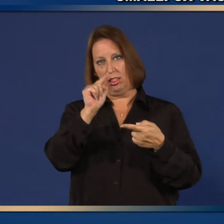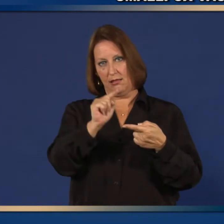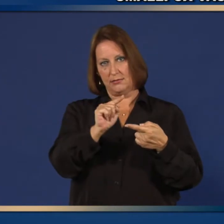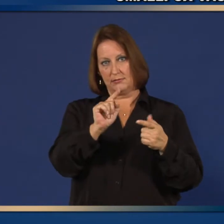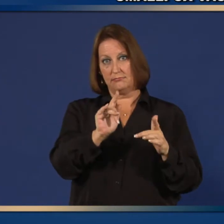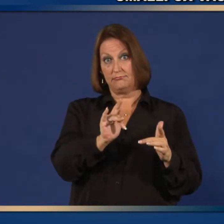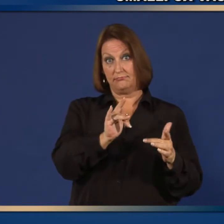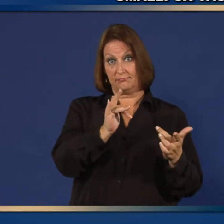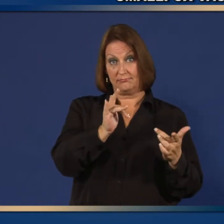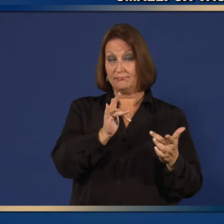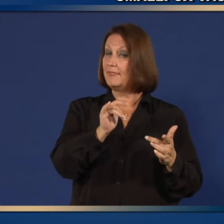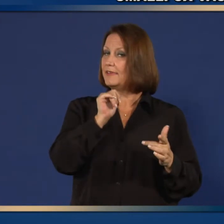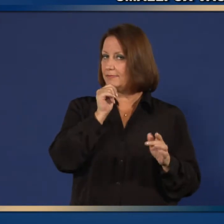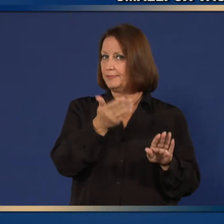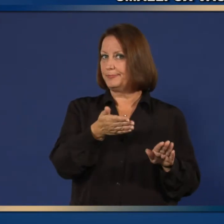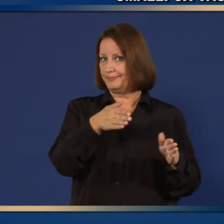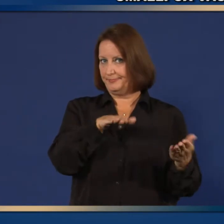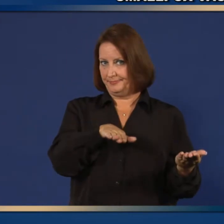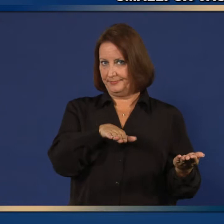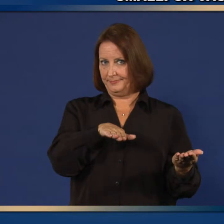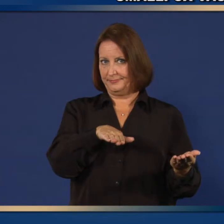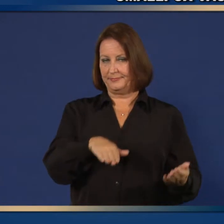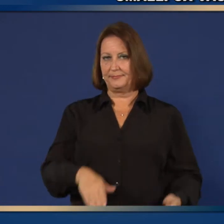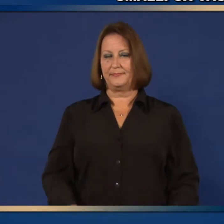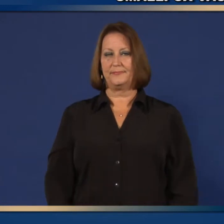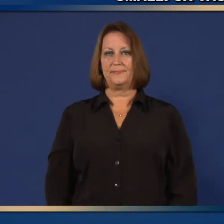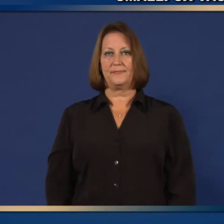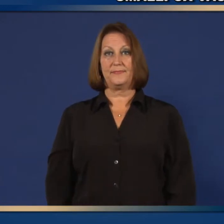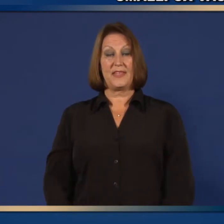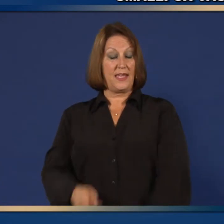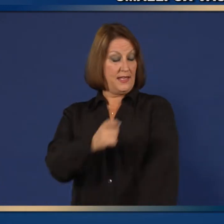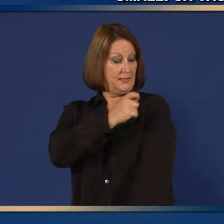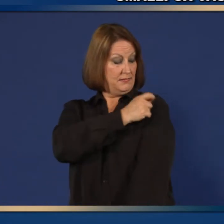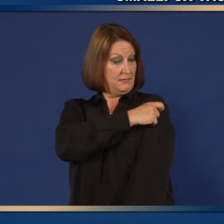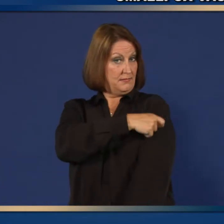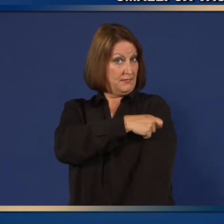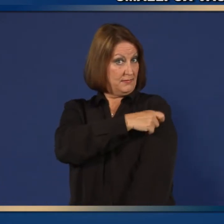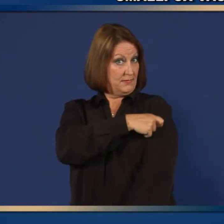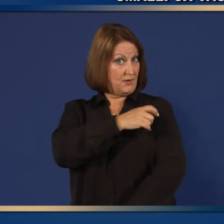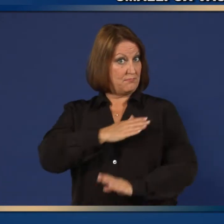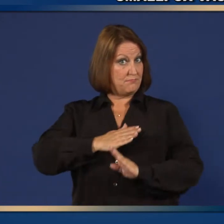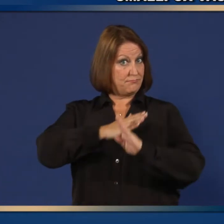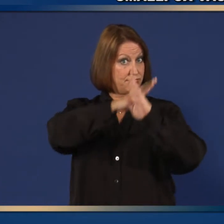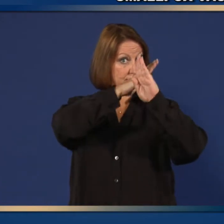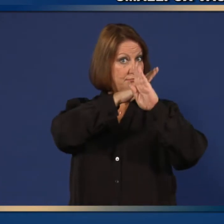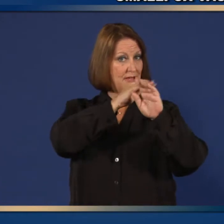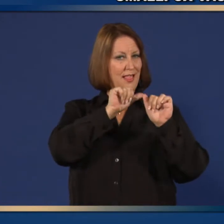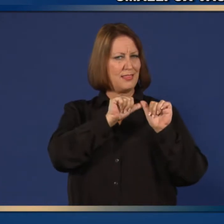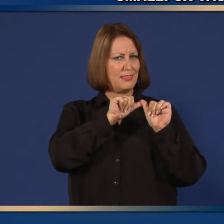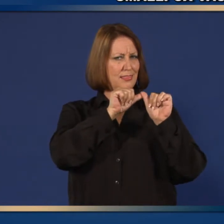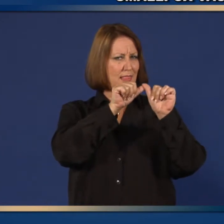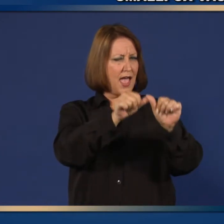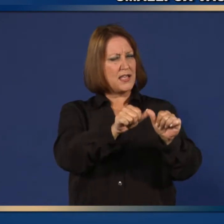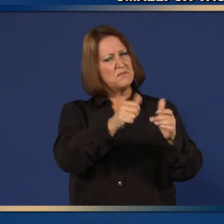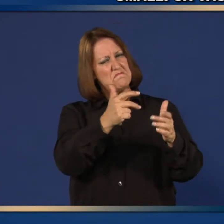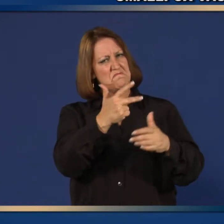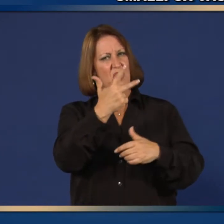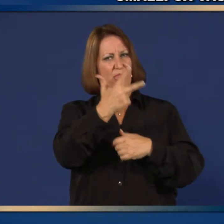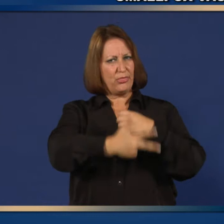Smallpox vaccine protects people from getting smallpox for 3 to 5 years.